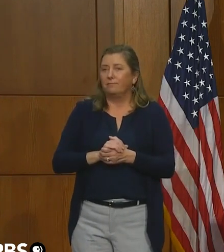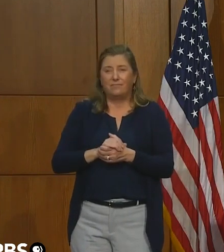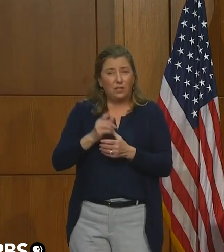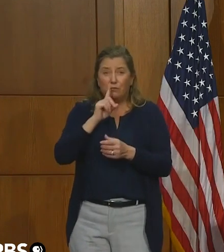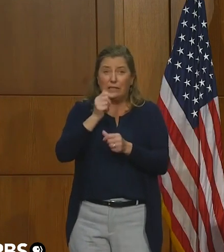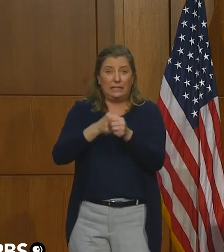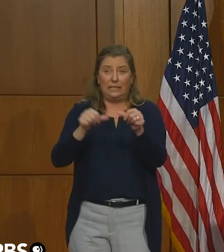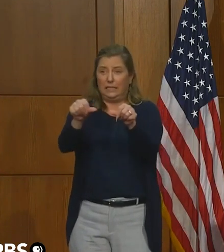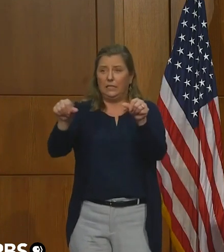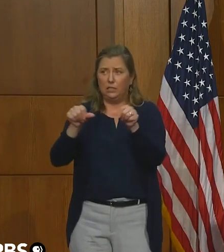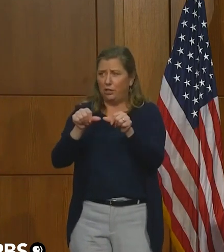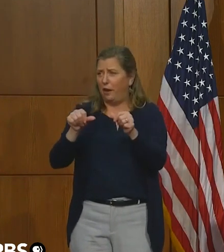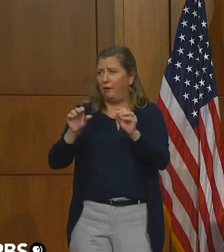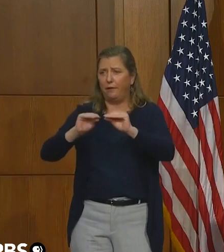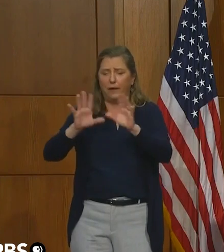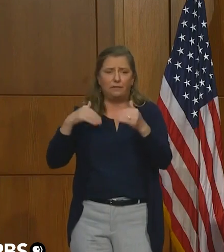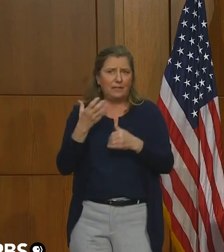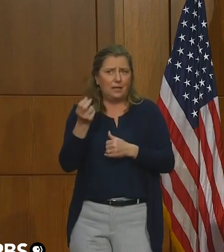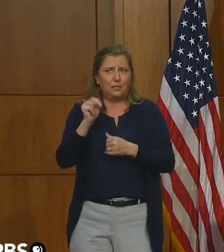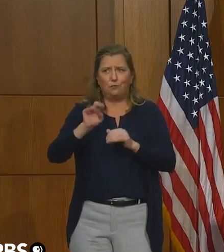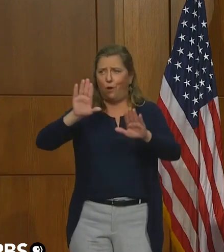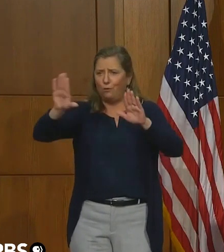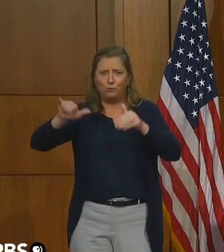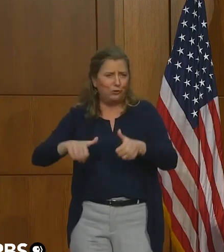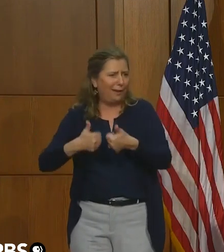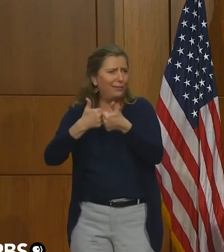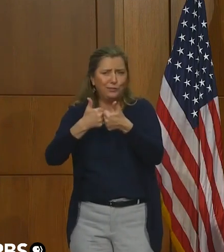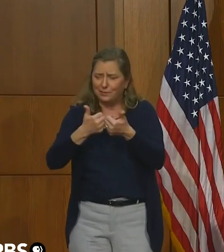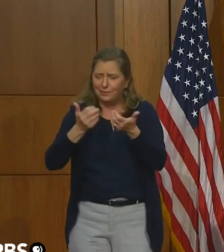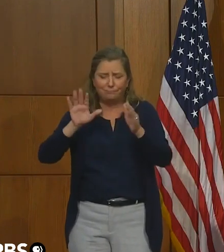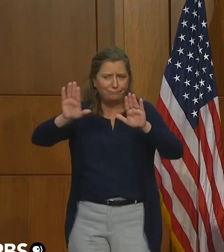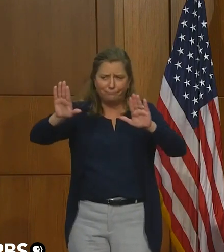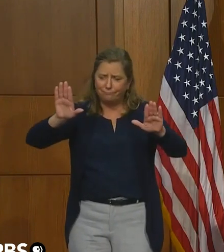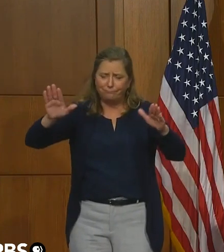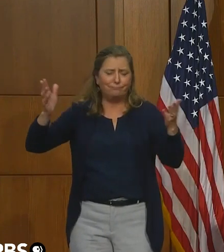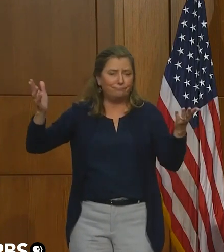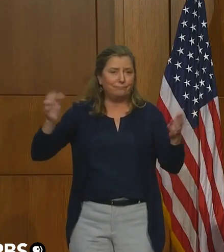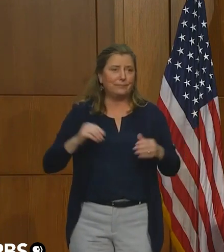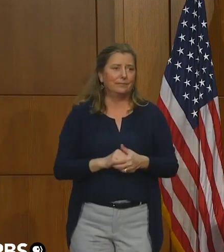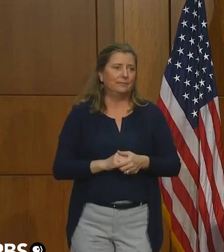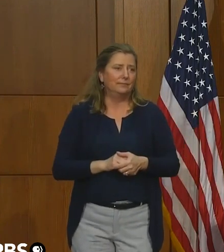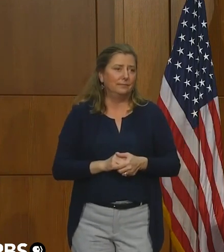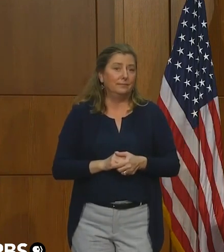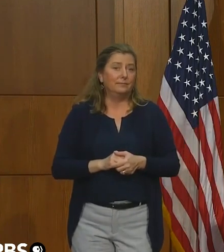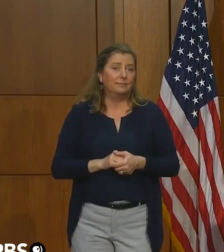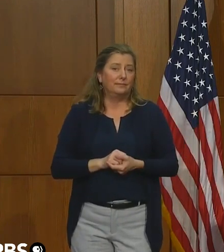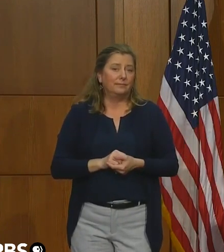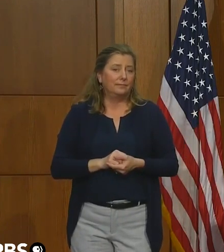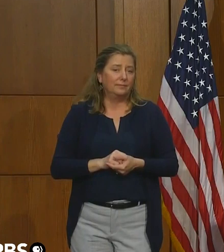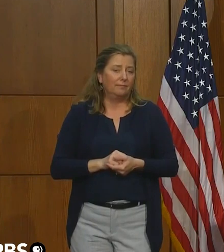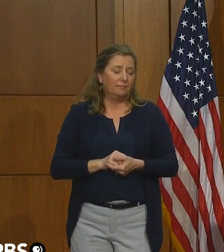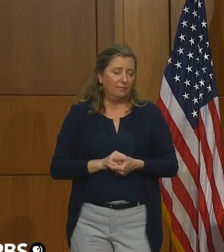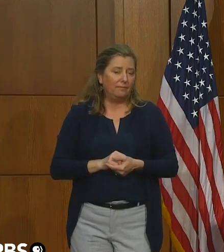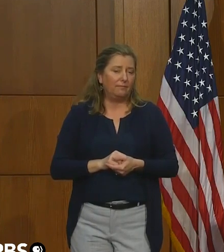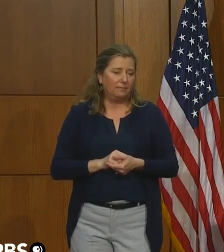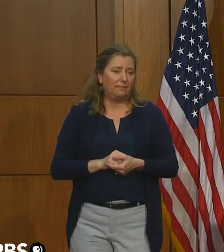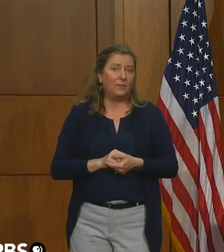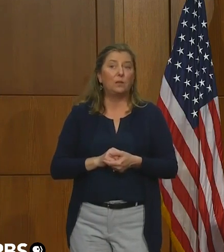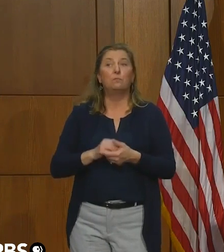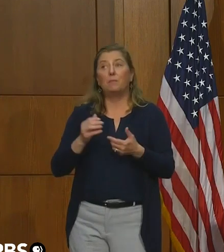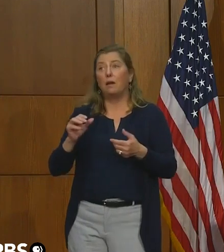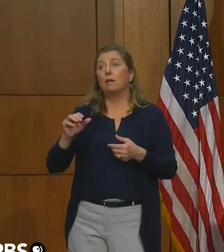area, I mean, obviously has their own challenges, but where it encompasses the, you know, the southern part of